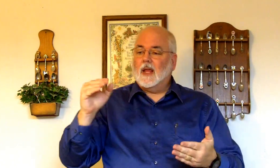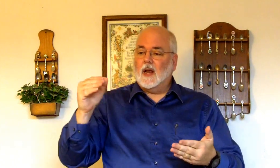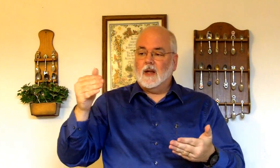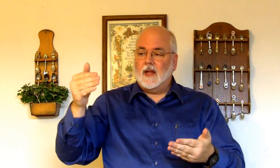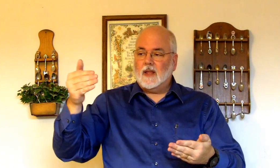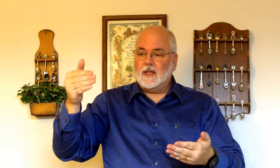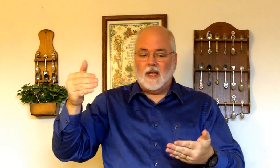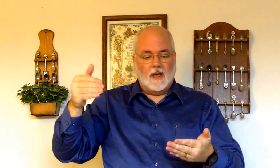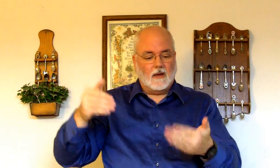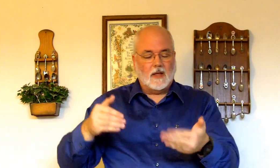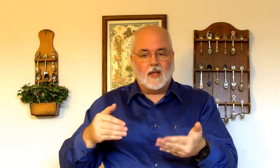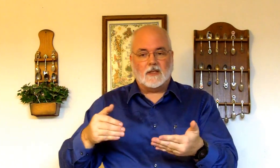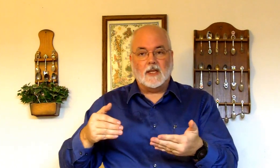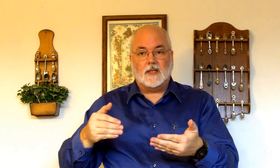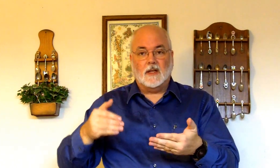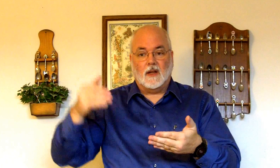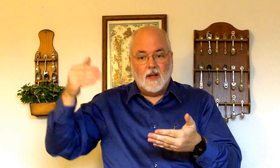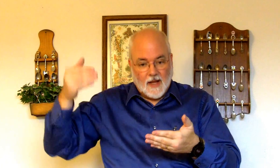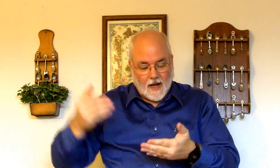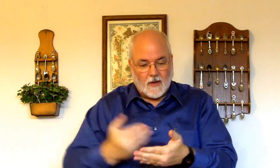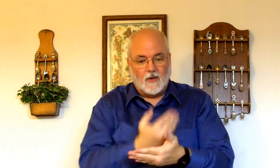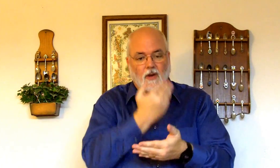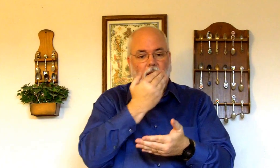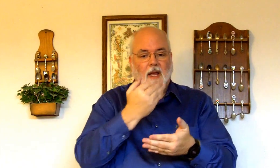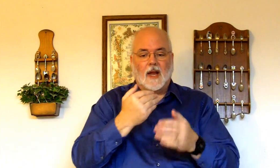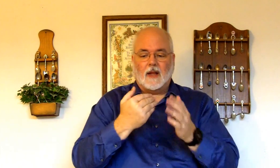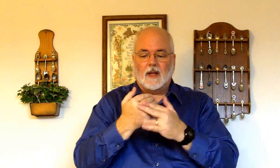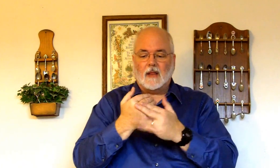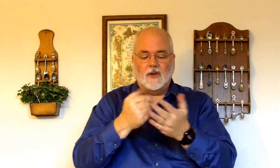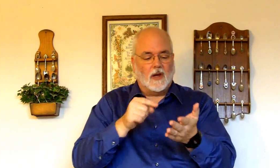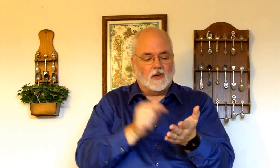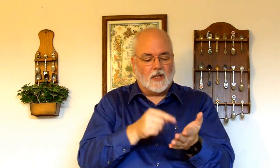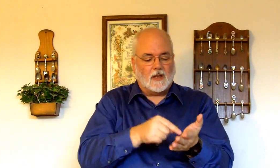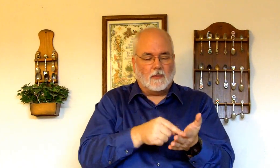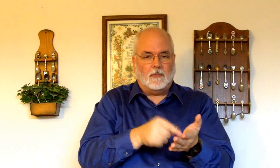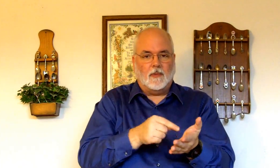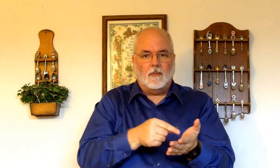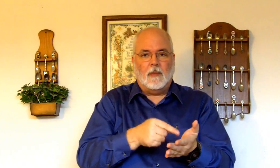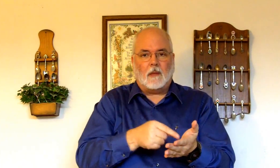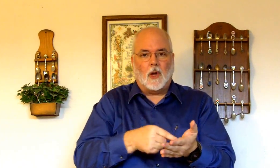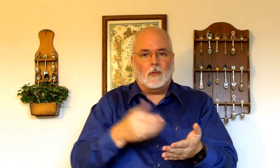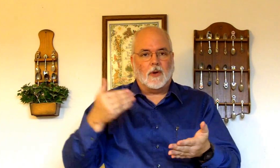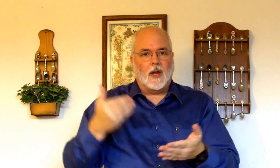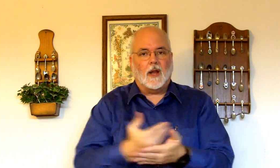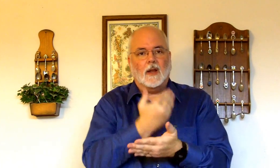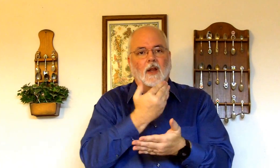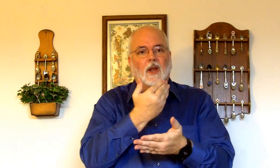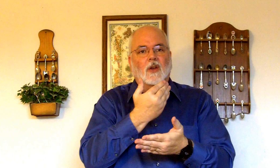kind of take this hand stays still, and you kind of take the knuckles and hit the back palm of your hand.